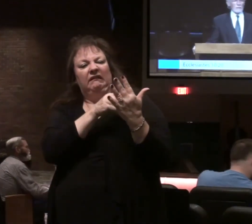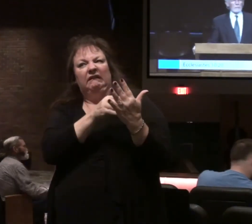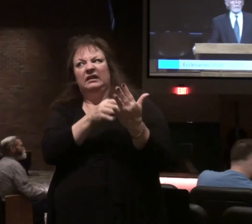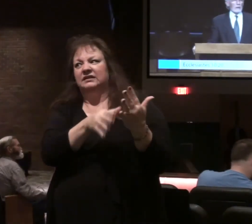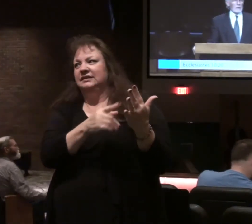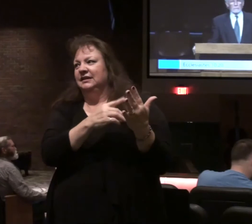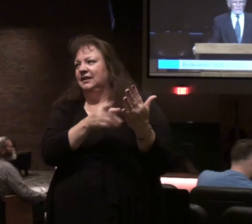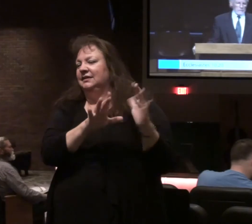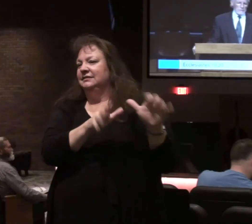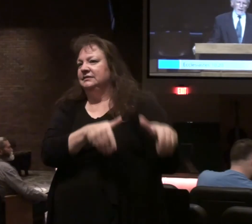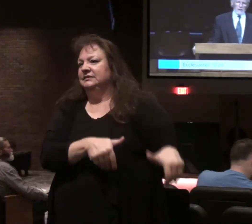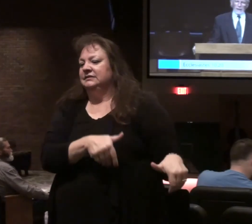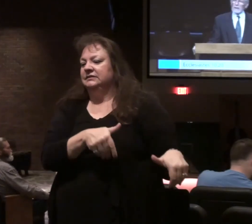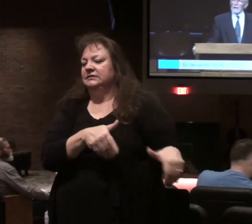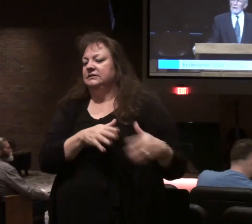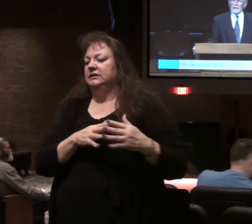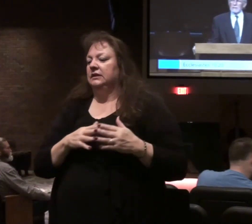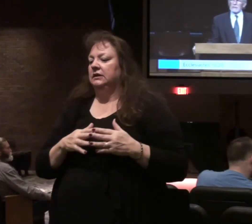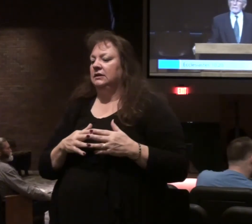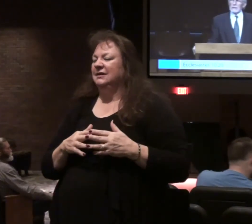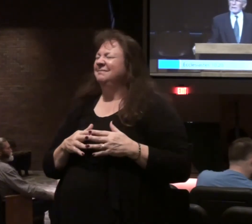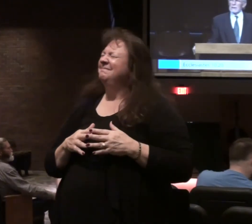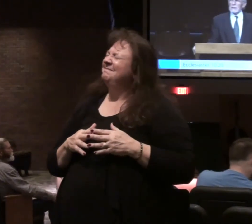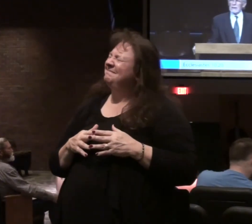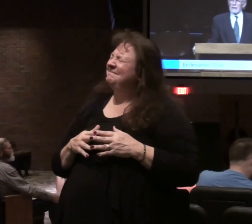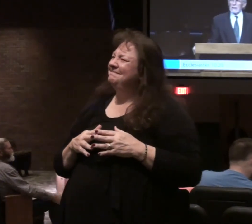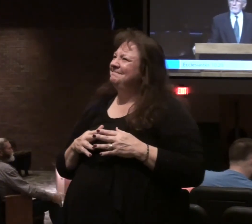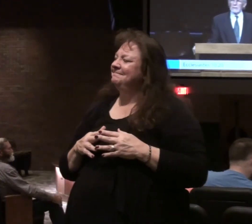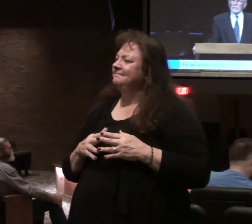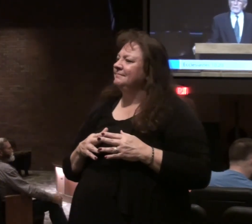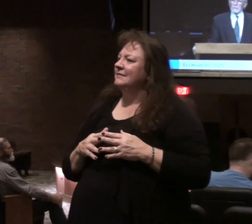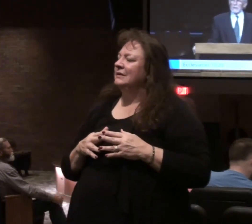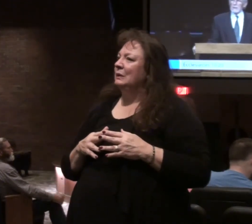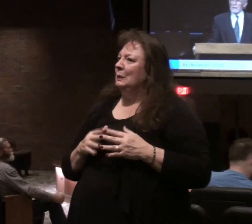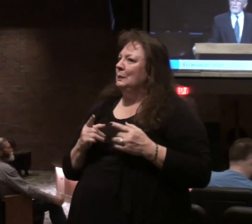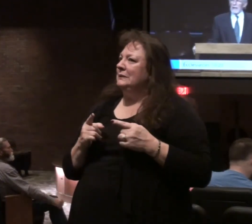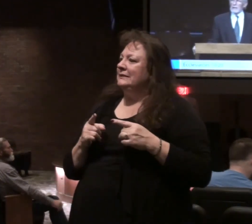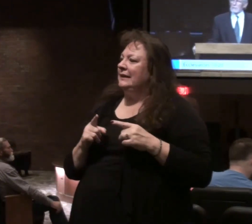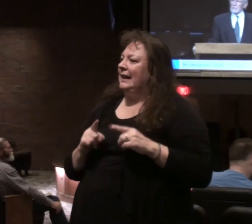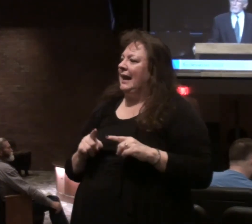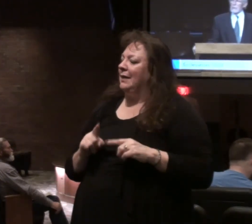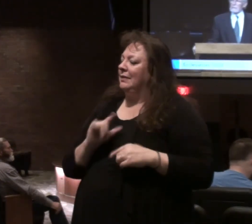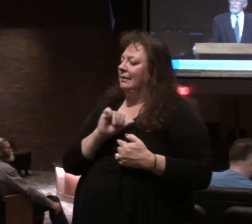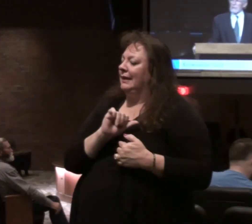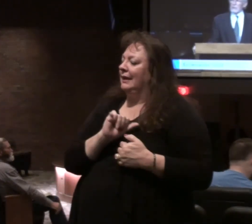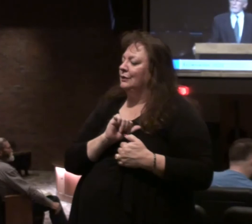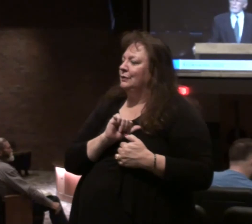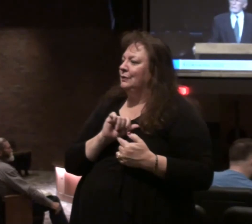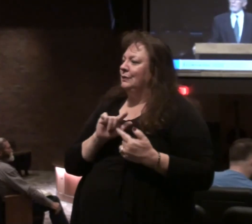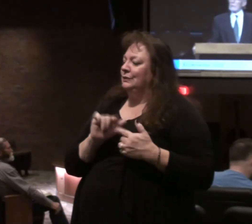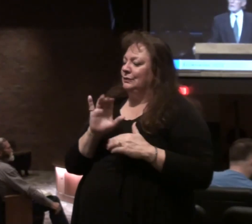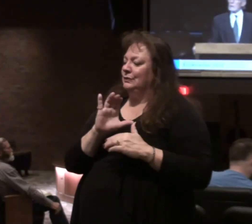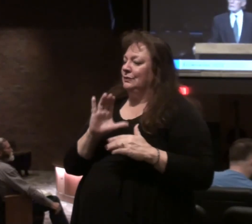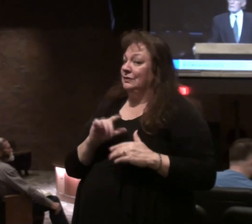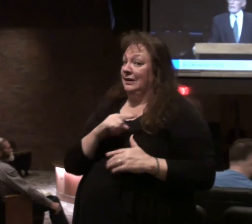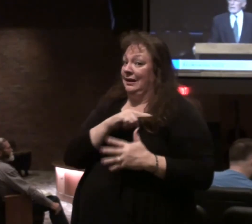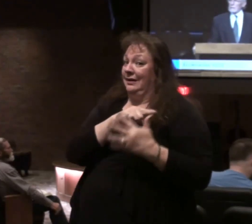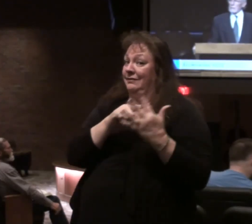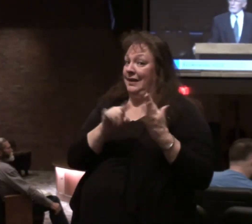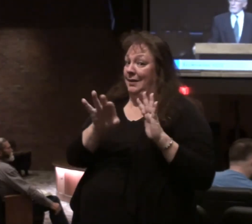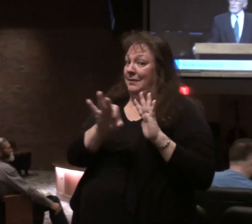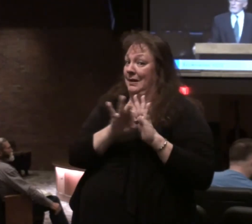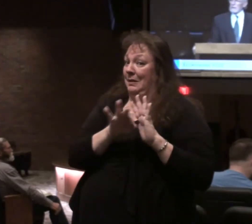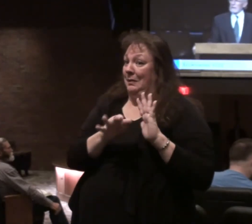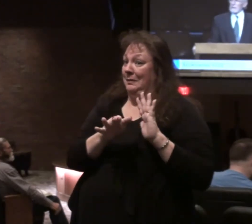and all that party and runs them down to that. And I sit there thinking, what is going to be the attitude toward evangelicals if one of those is the